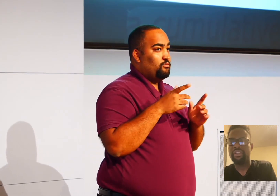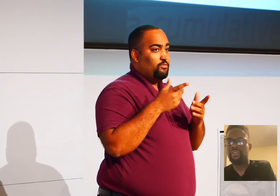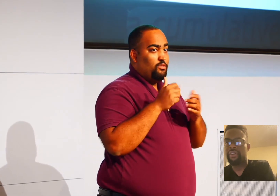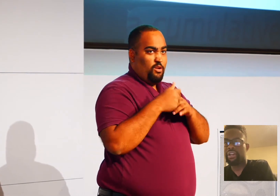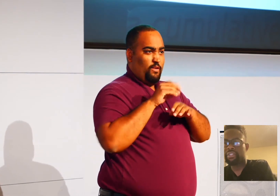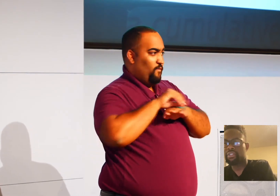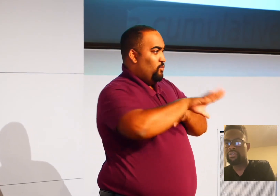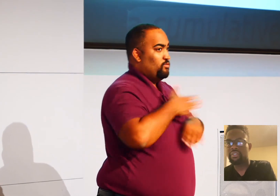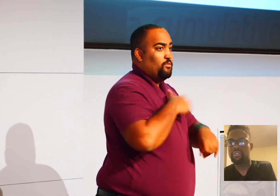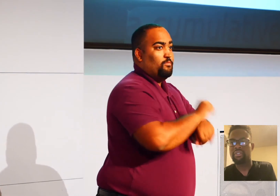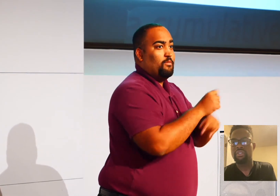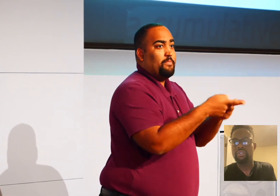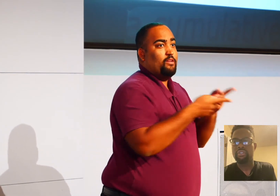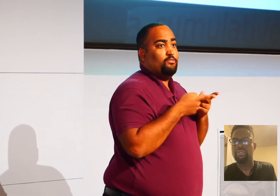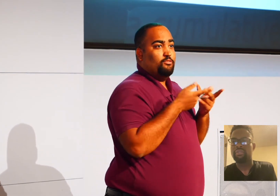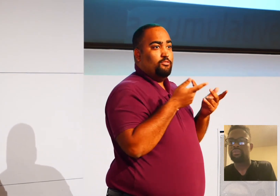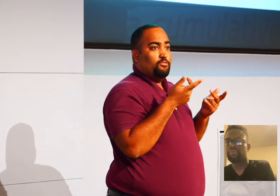identify ourselves.